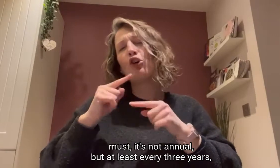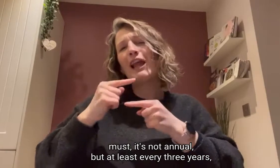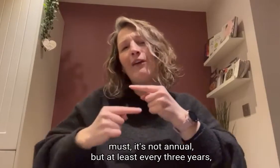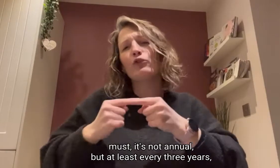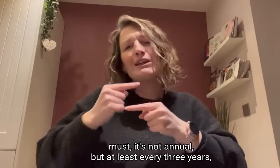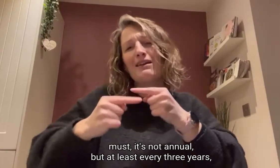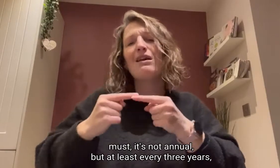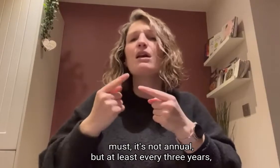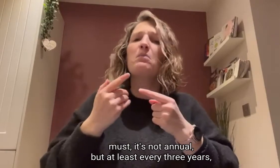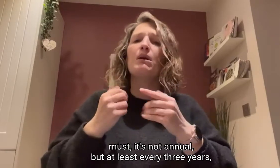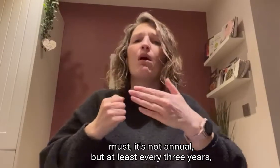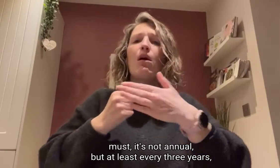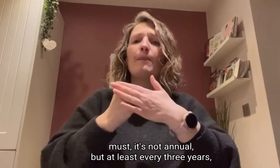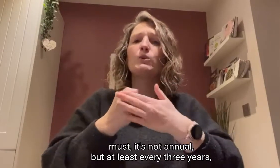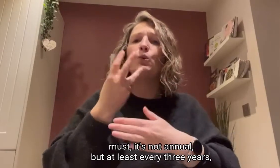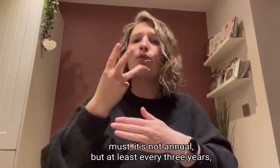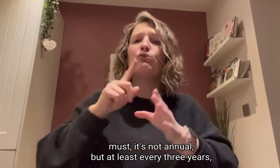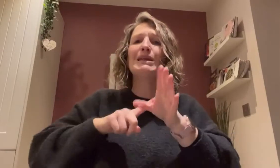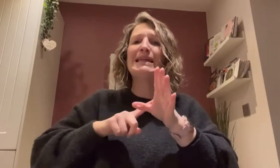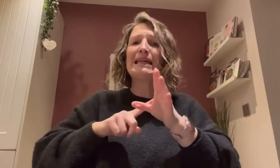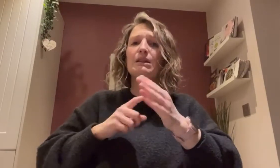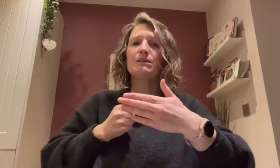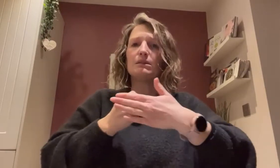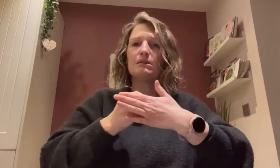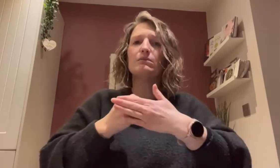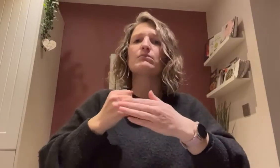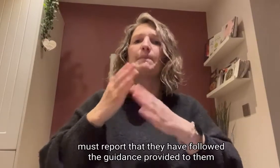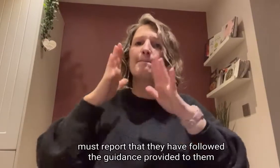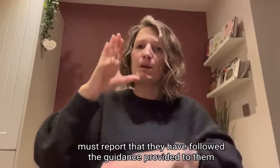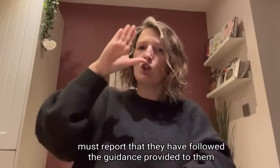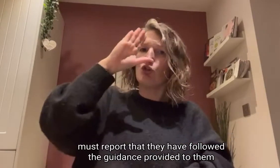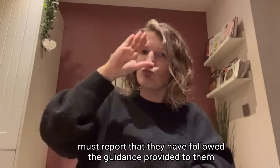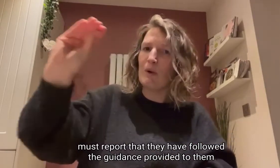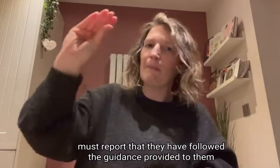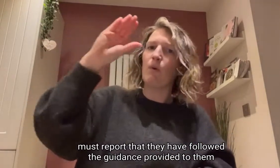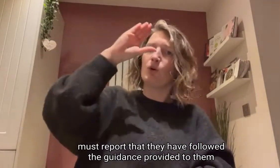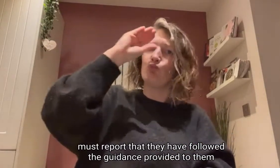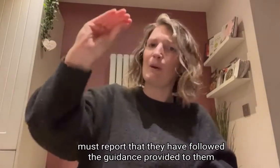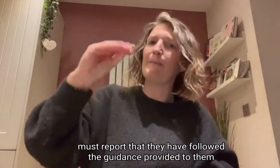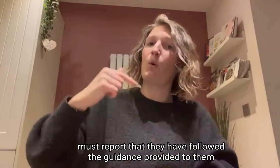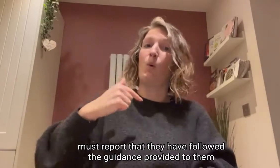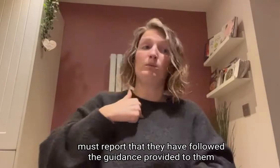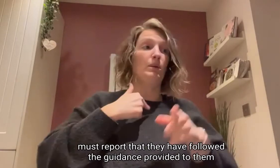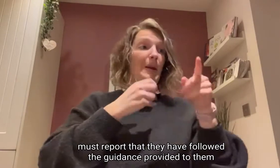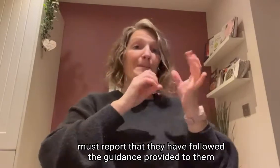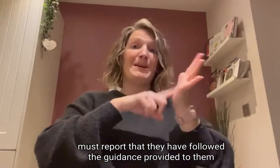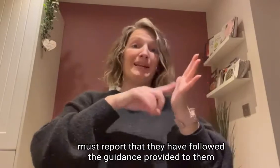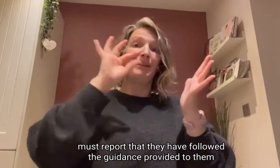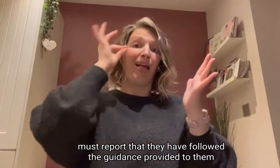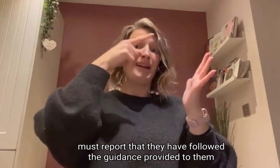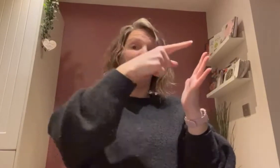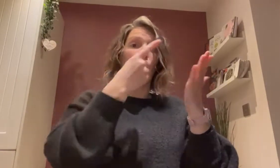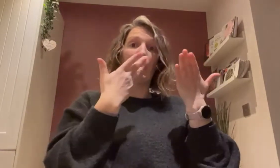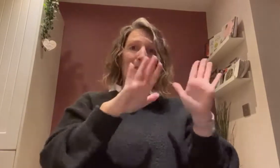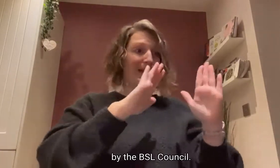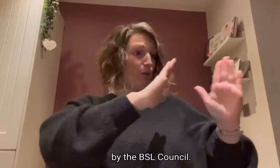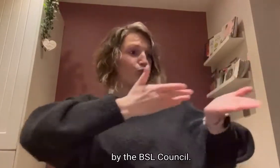but at least every 3 years, must report that they have followed the guidance provided to them by the